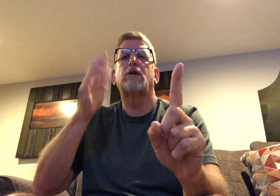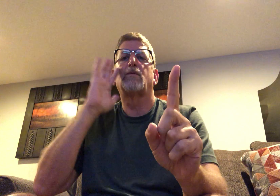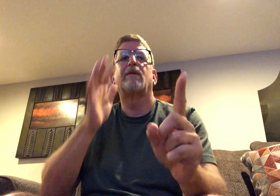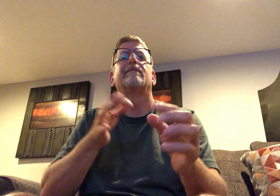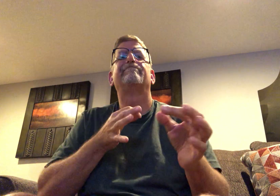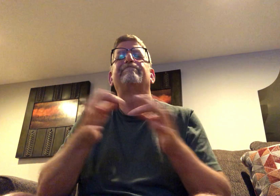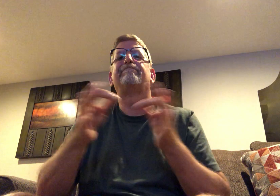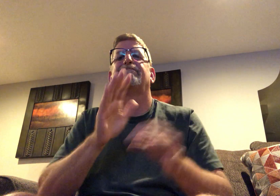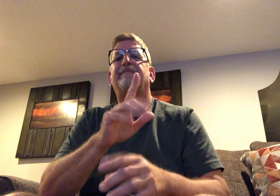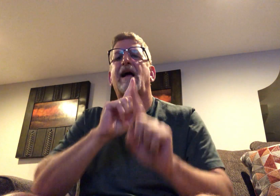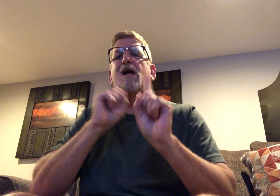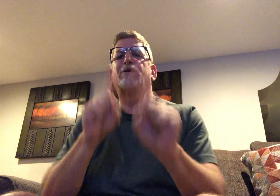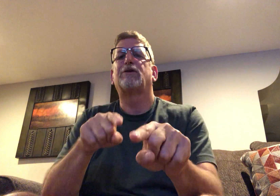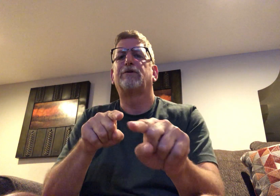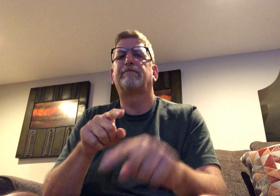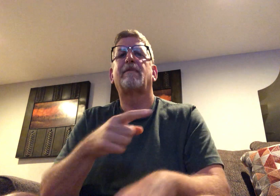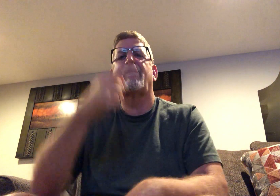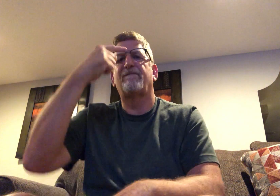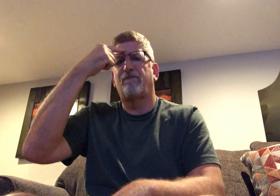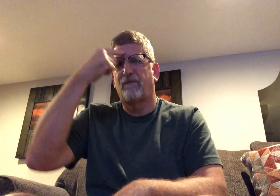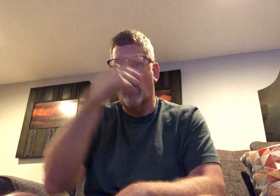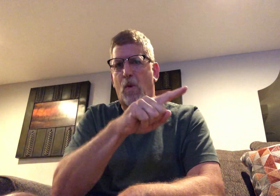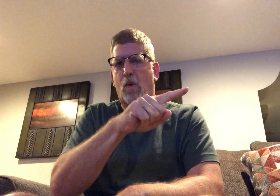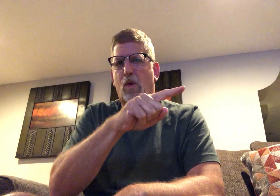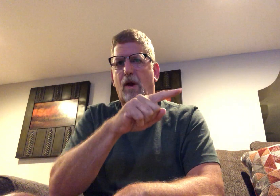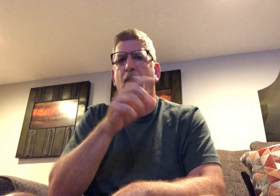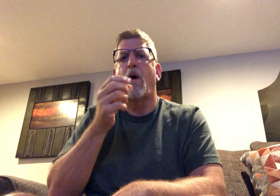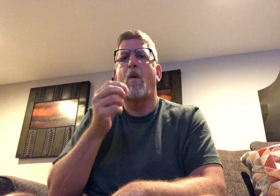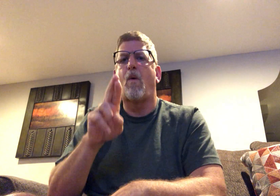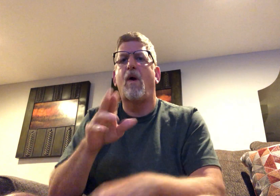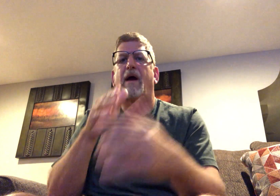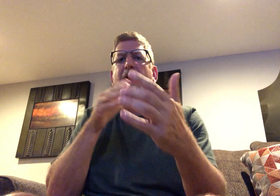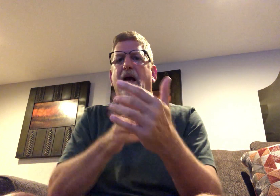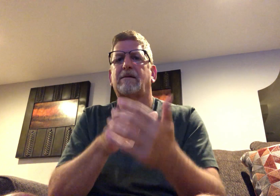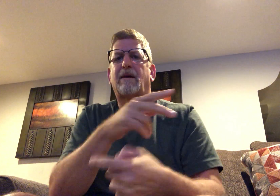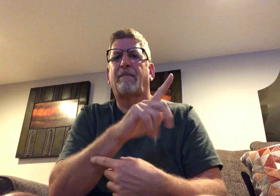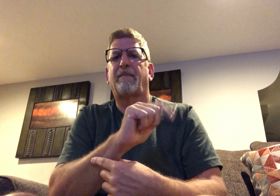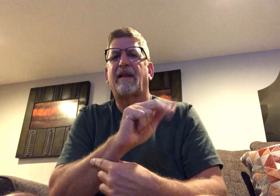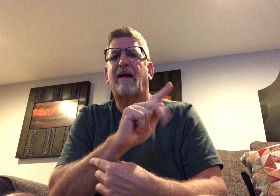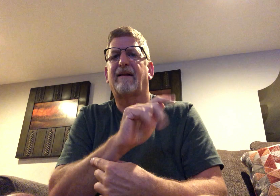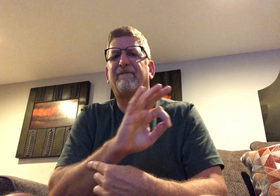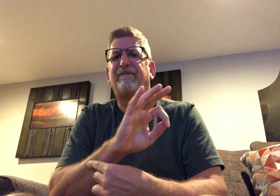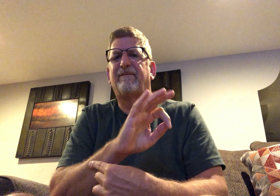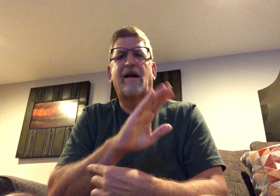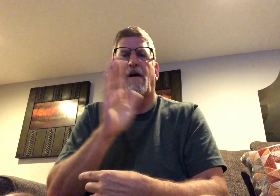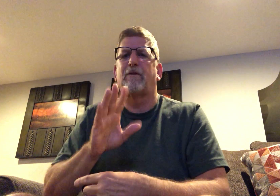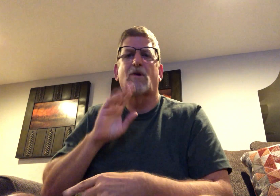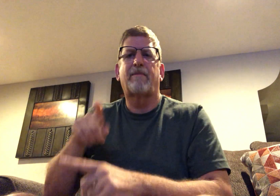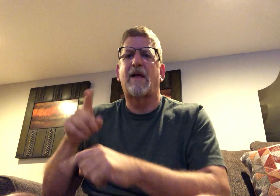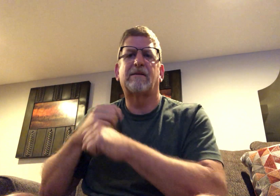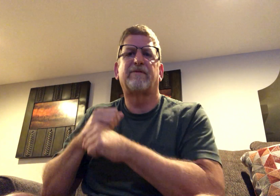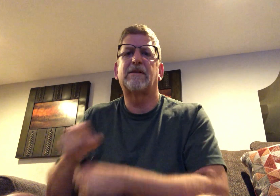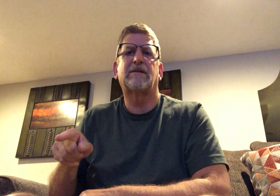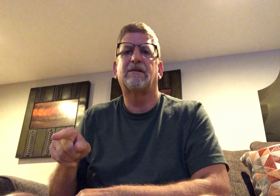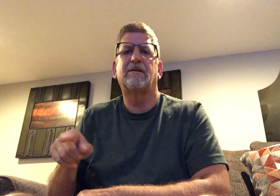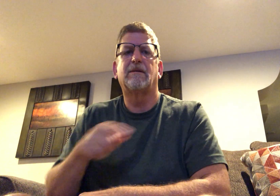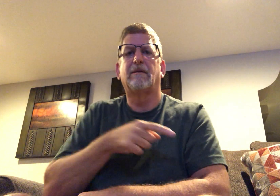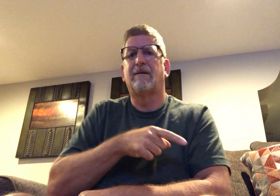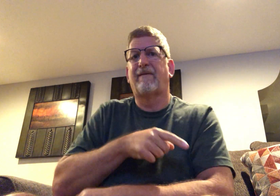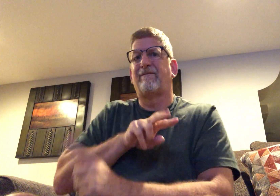Committee, including a completely fraudulent document that was produced in order to begin the investigation of Manafort. They were trying to get